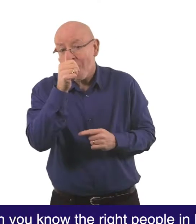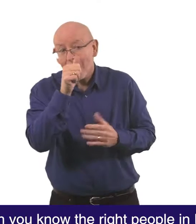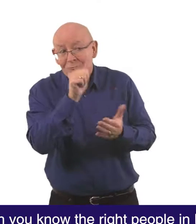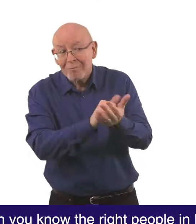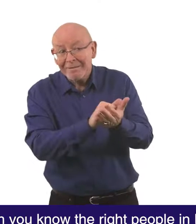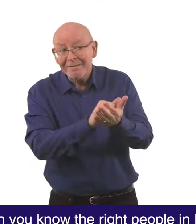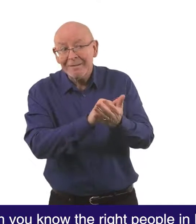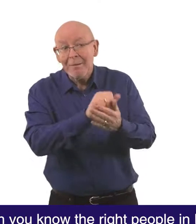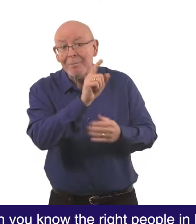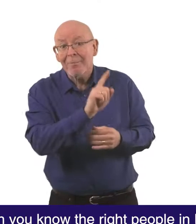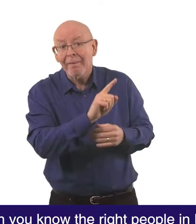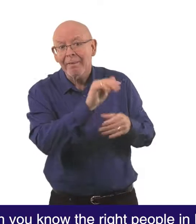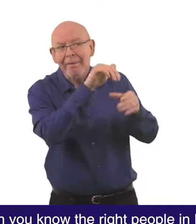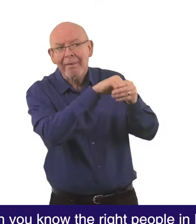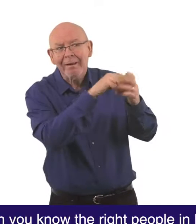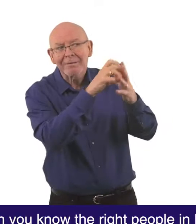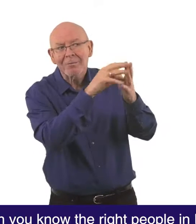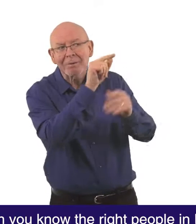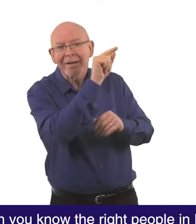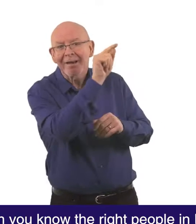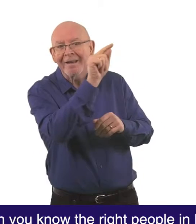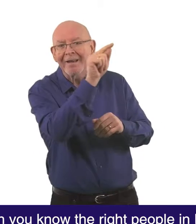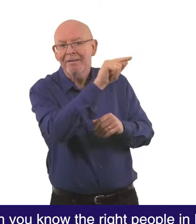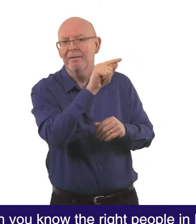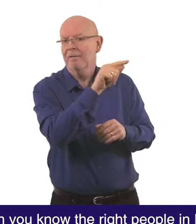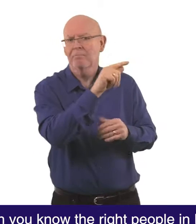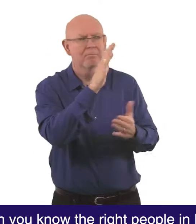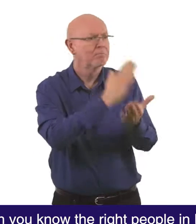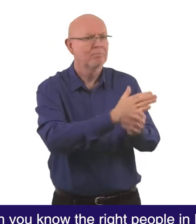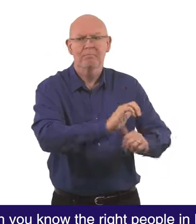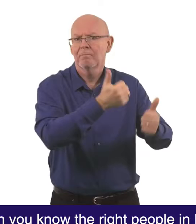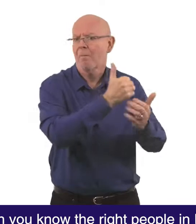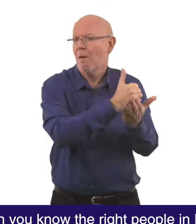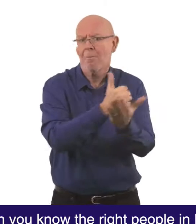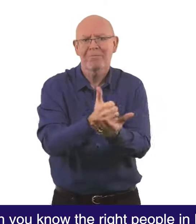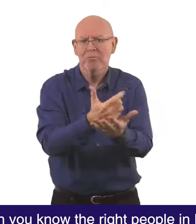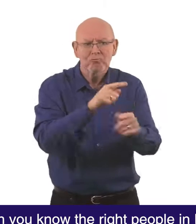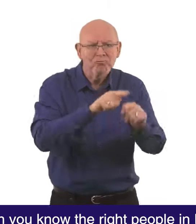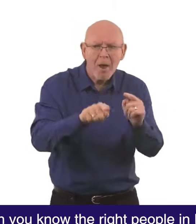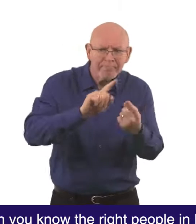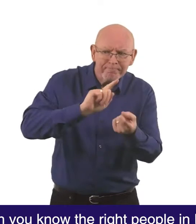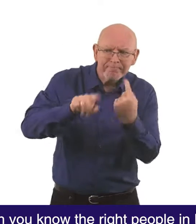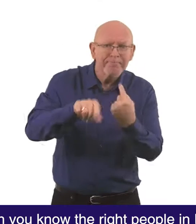When you know the right people in DWP, they are very helpful and try to answer your question.